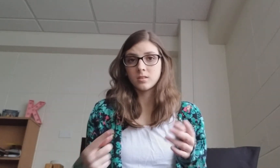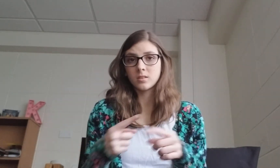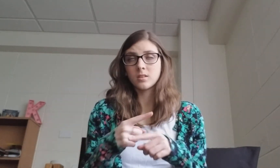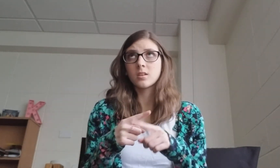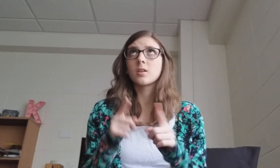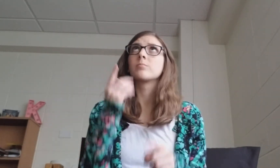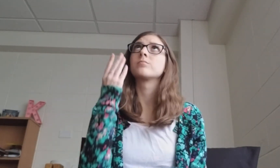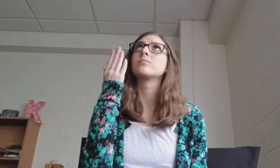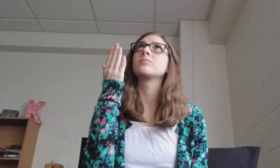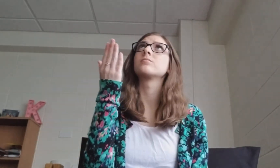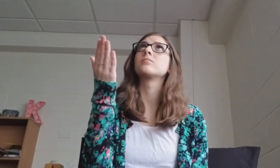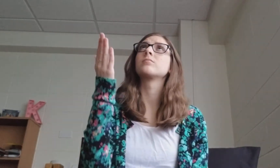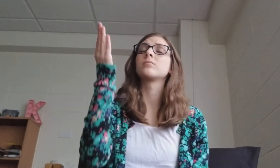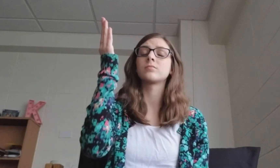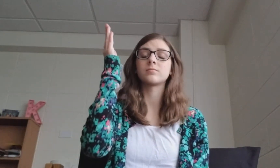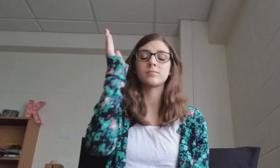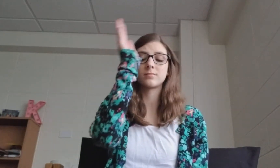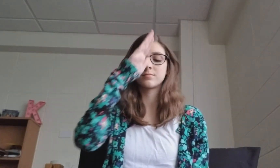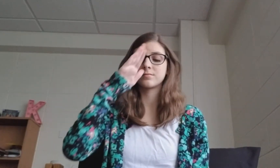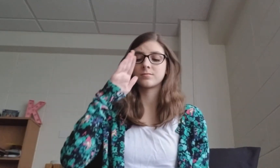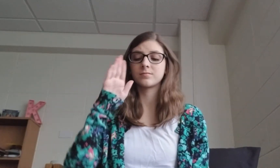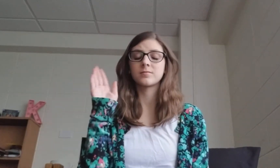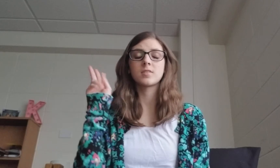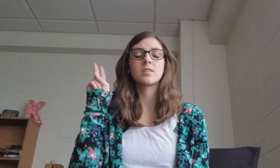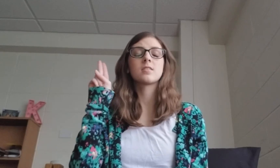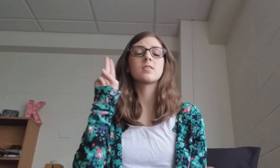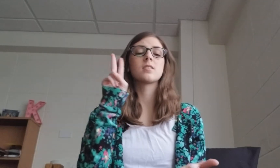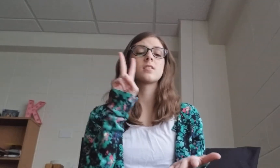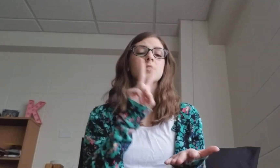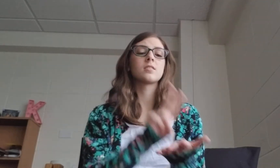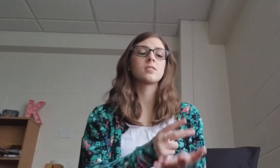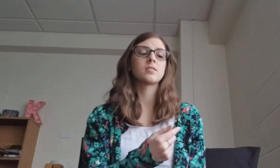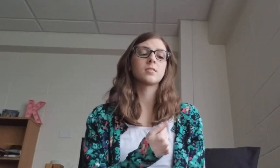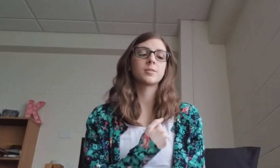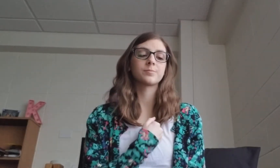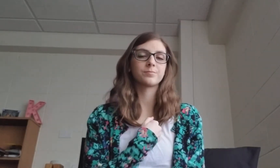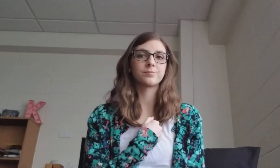But you have never failed me yet